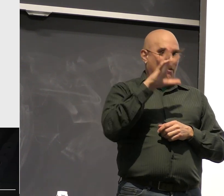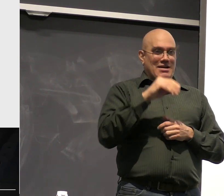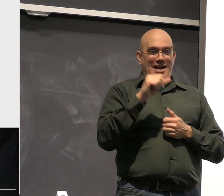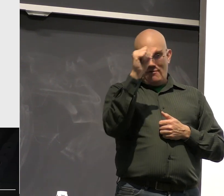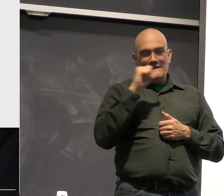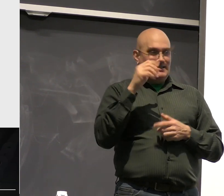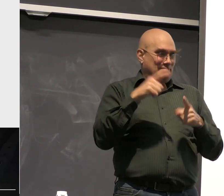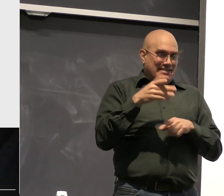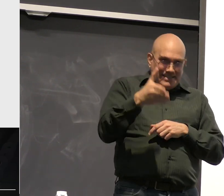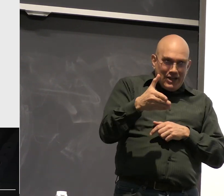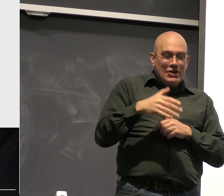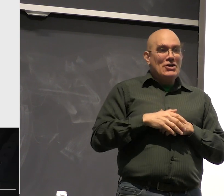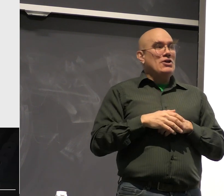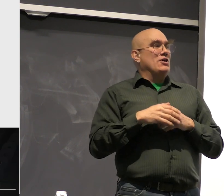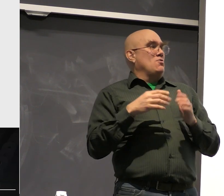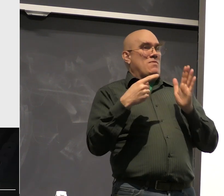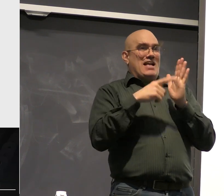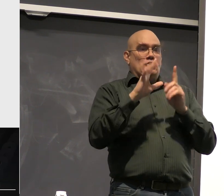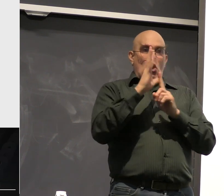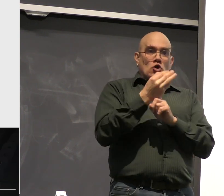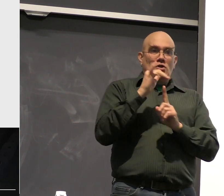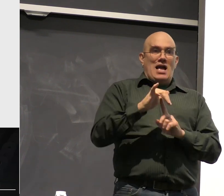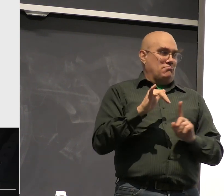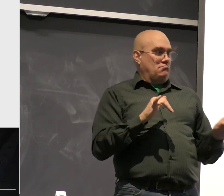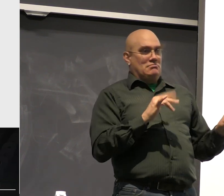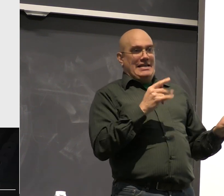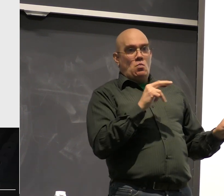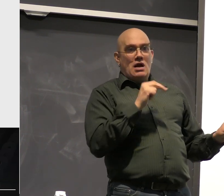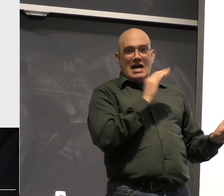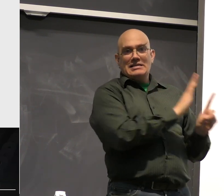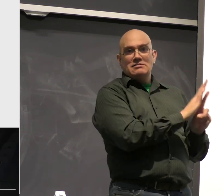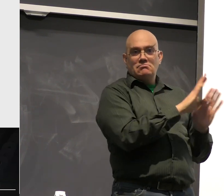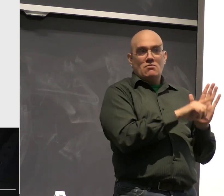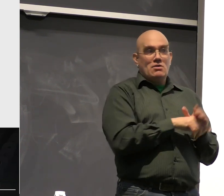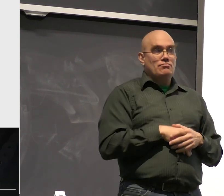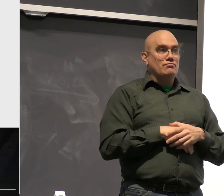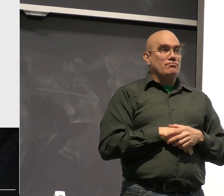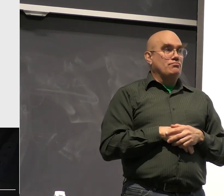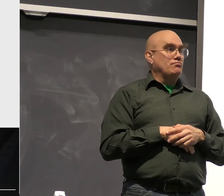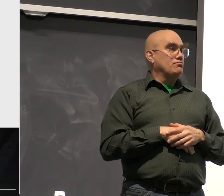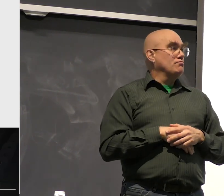decision. I supported it because the setting was in Africa, and Keith Wan, that is not his